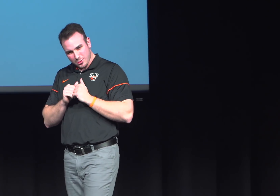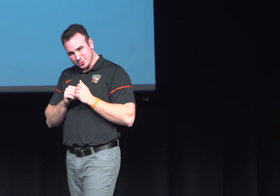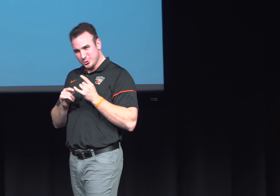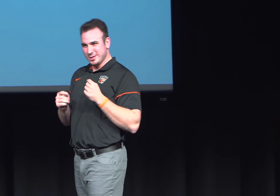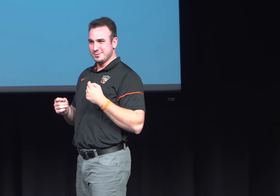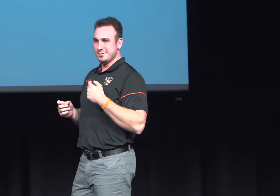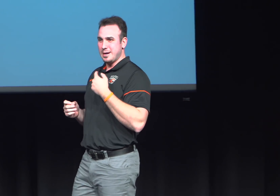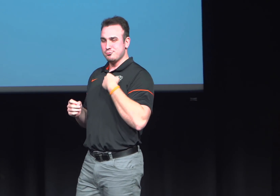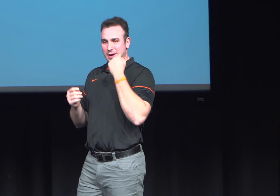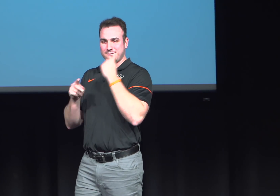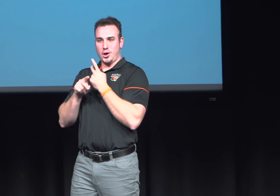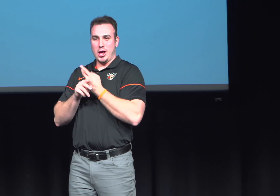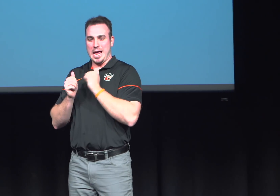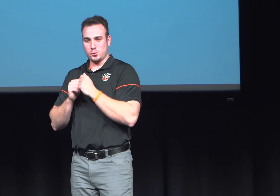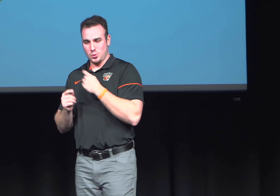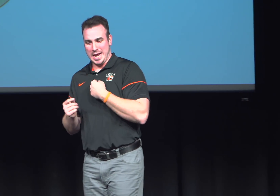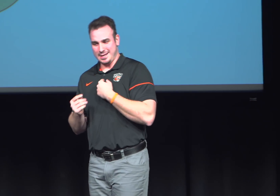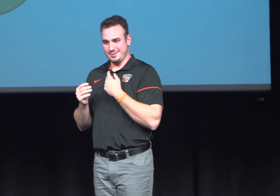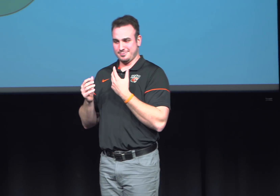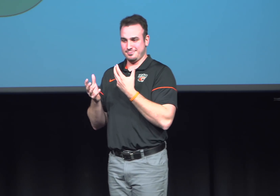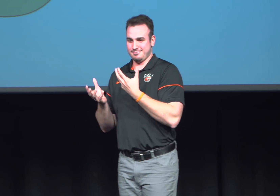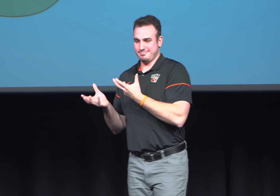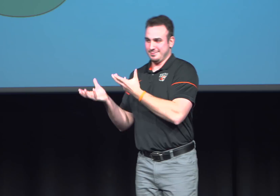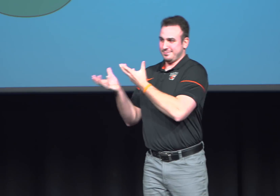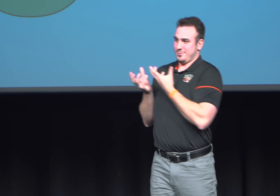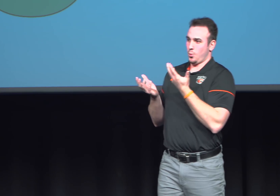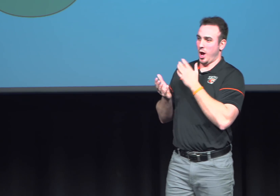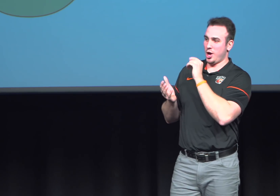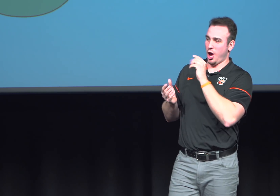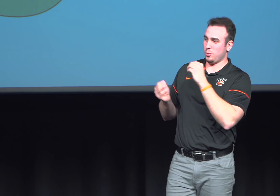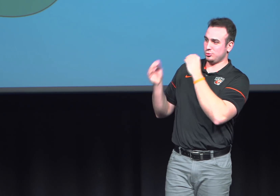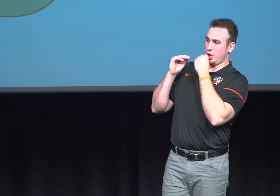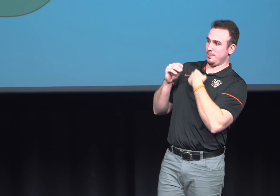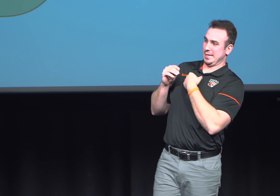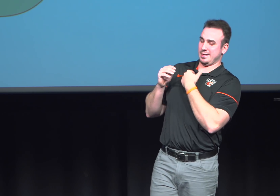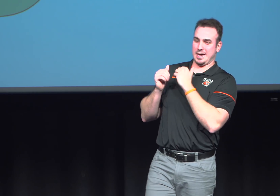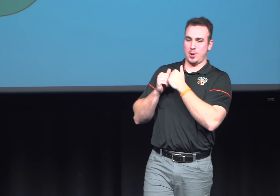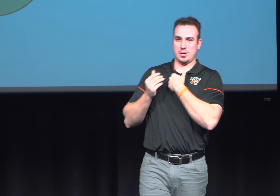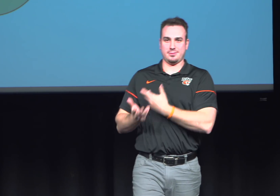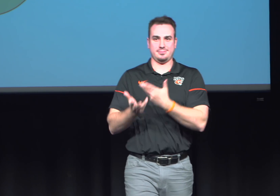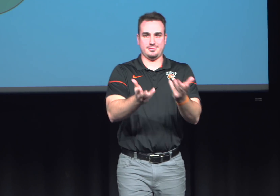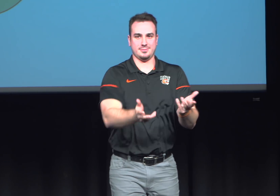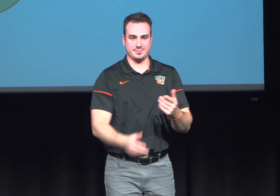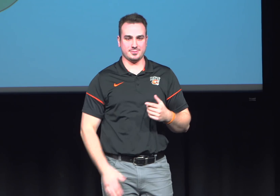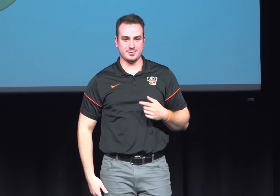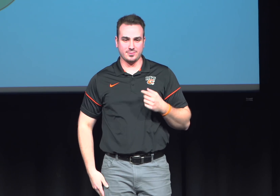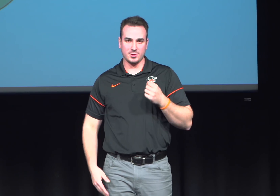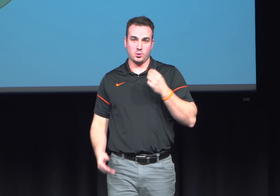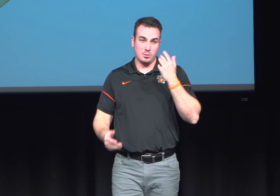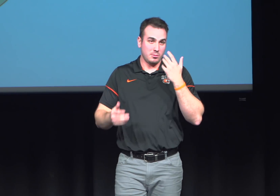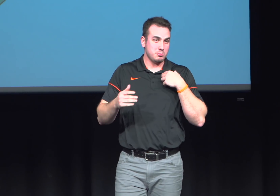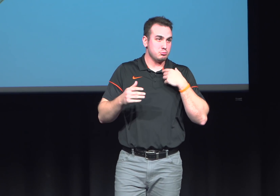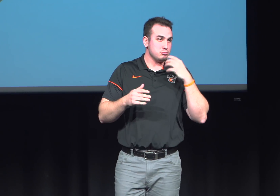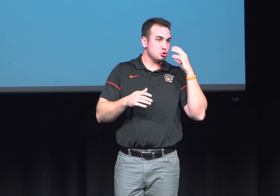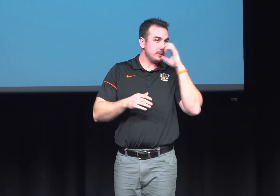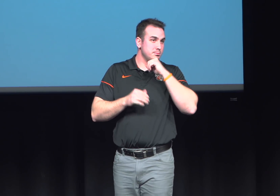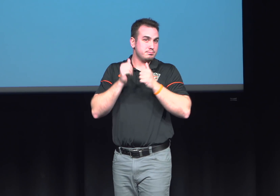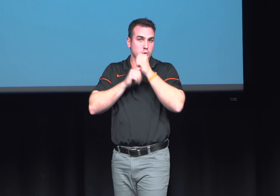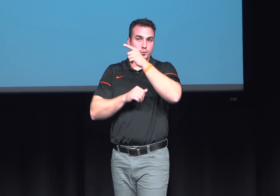How do you do it, though? How can I take what Otto taught me and pass it on to all of you? So I'm assuming